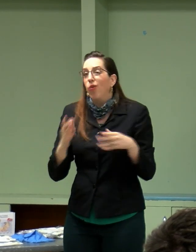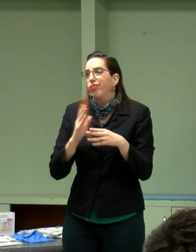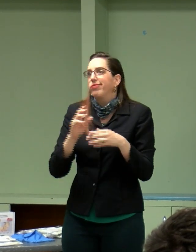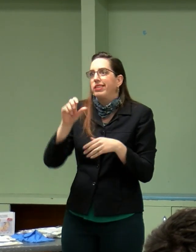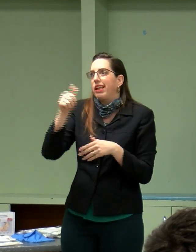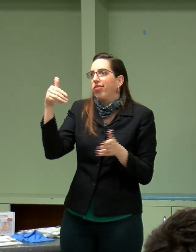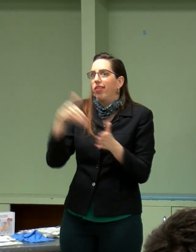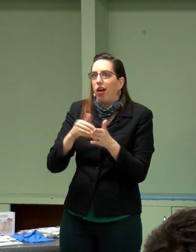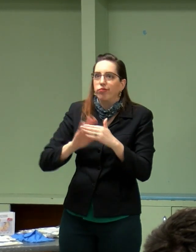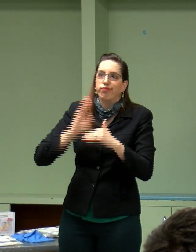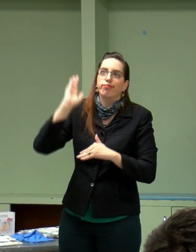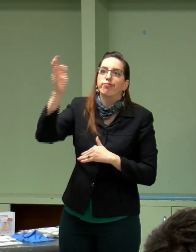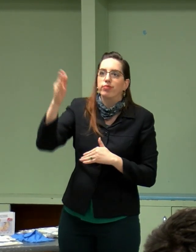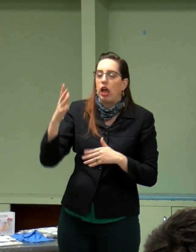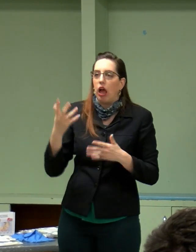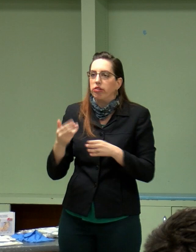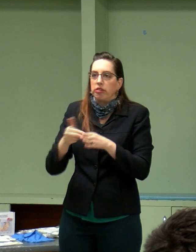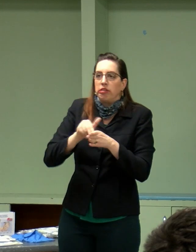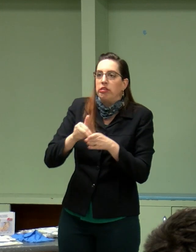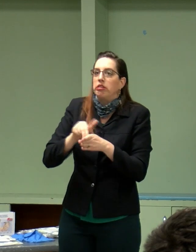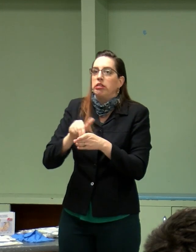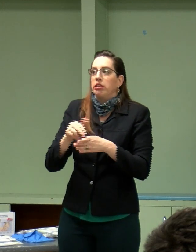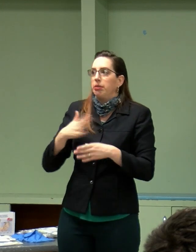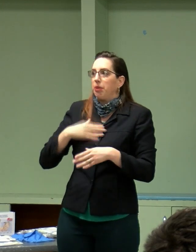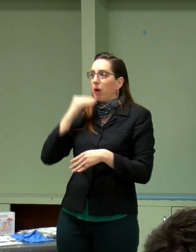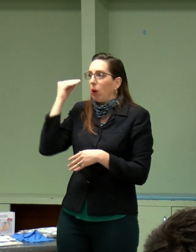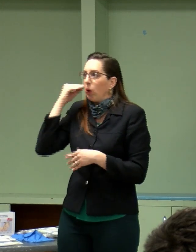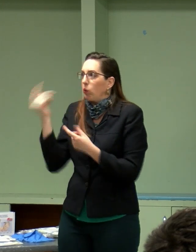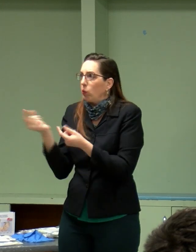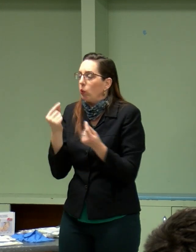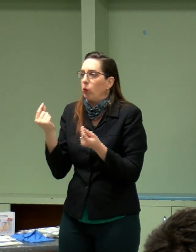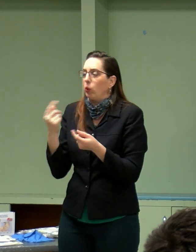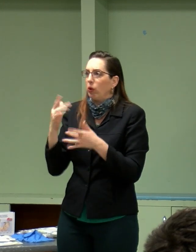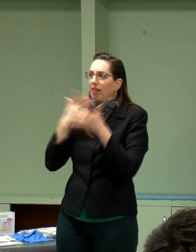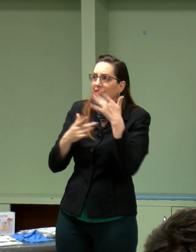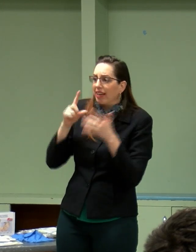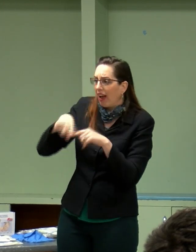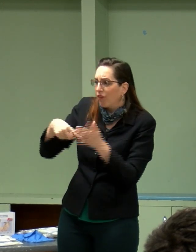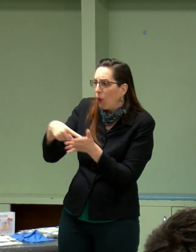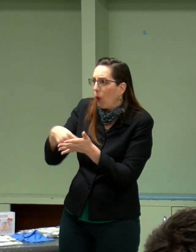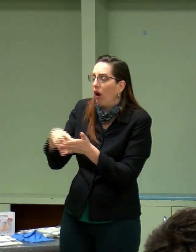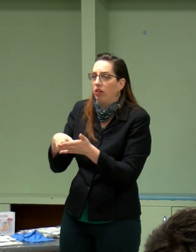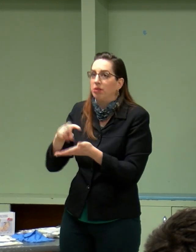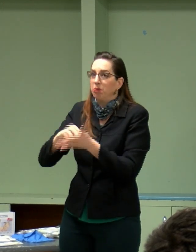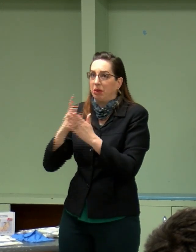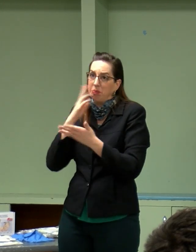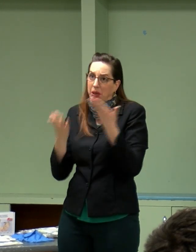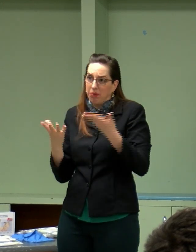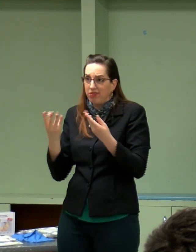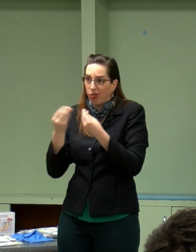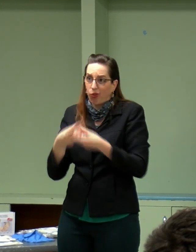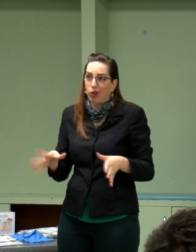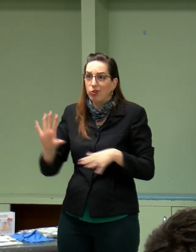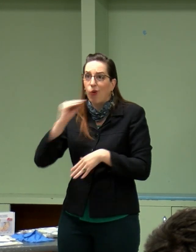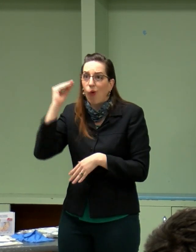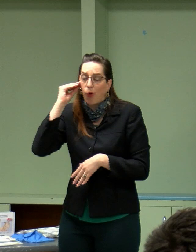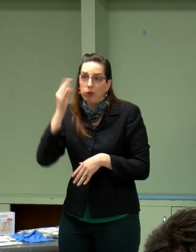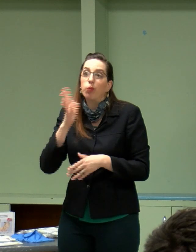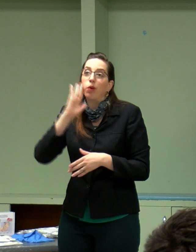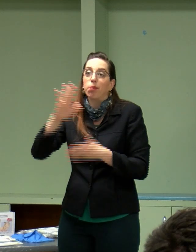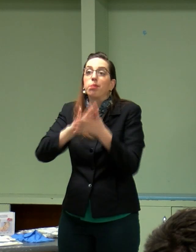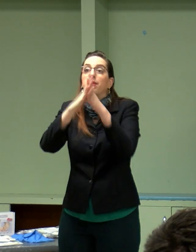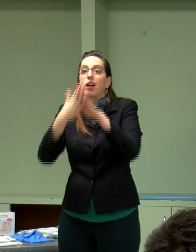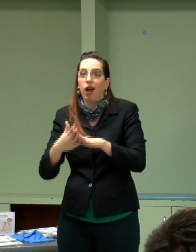Houstonians that are teetering on housing instability, and the virus will push them over into becoming homelessness. The true impact of COVID-19